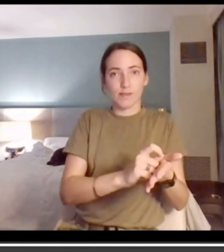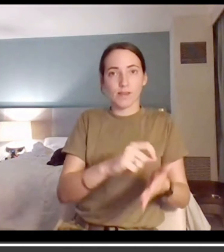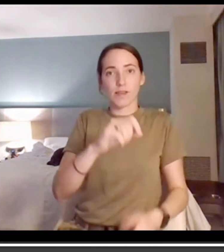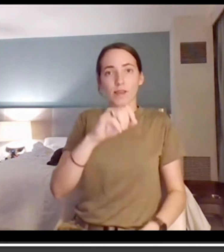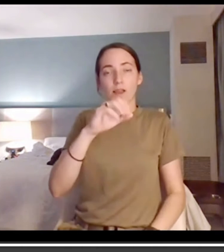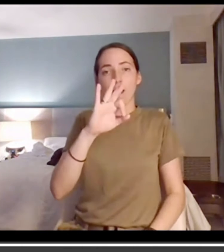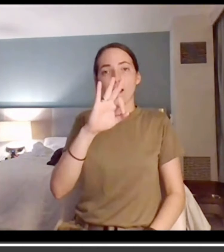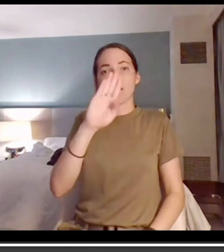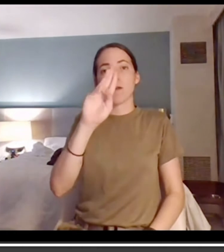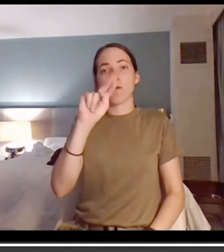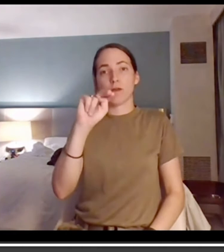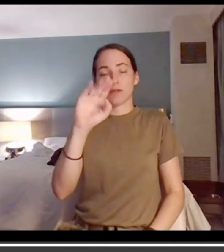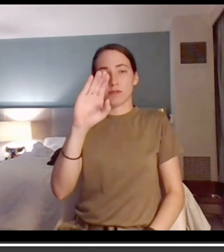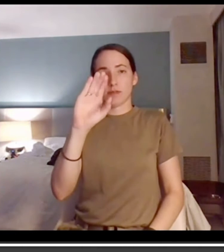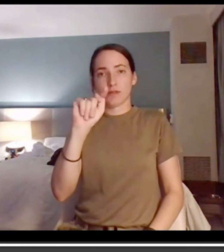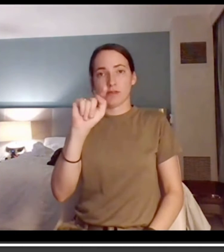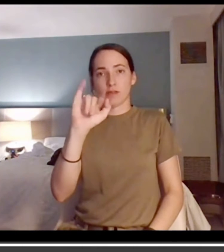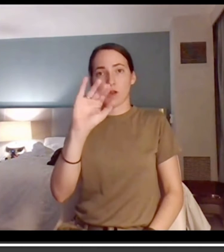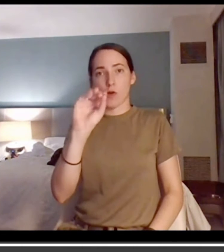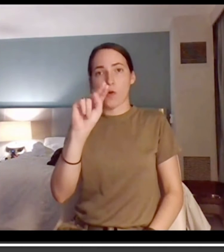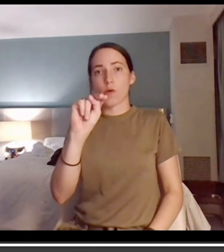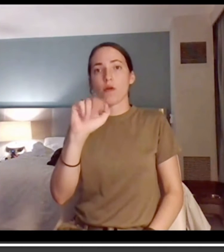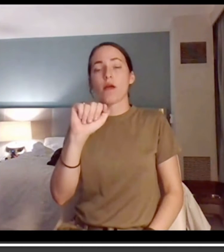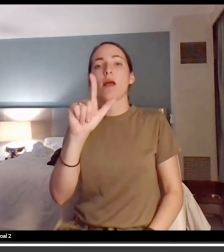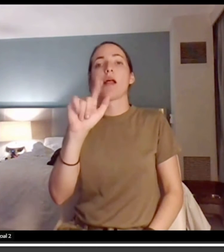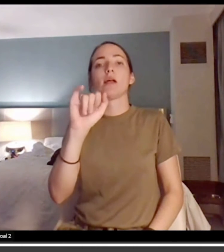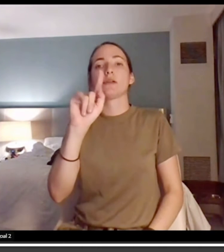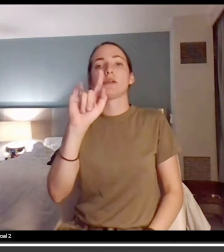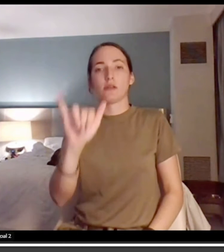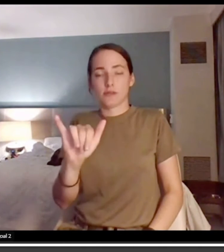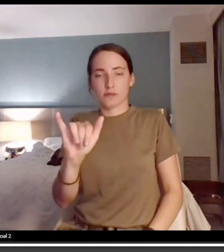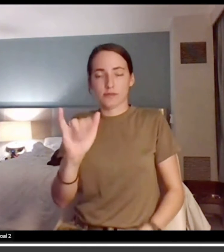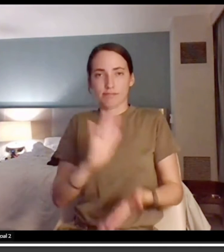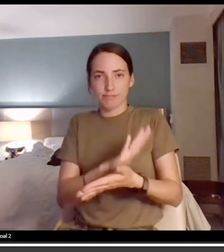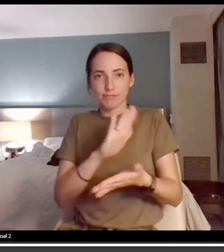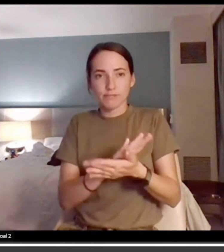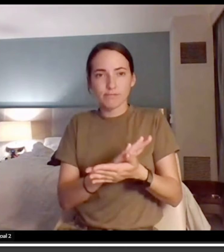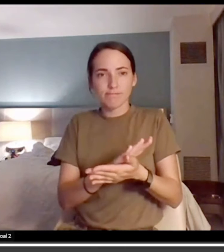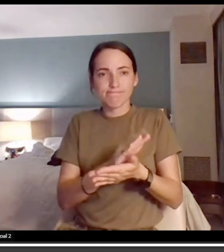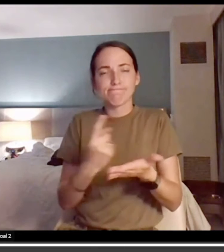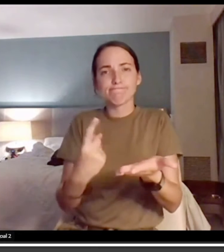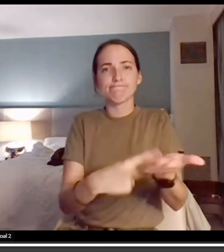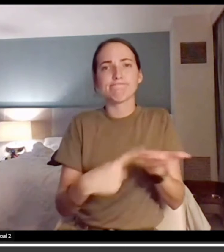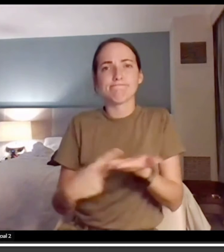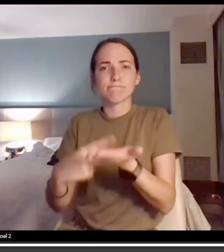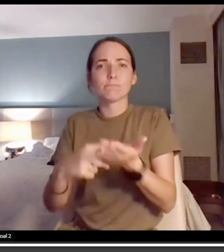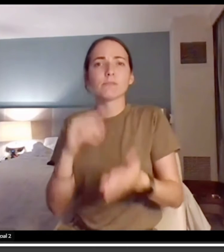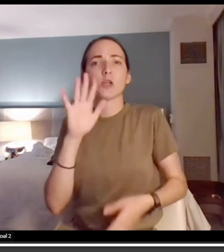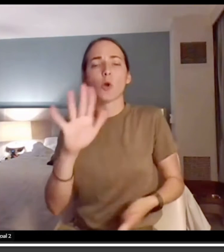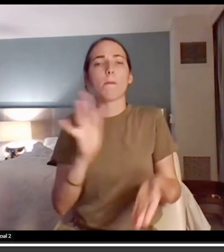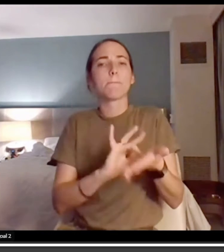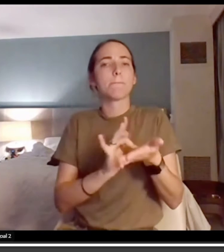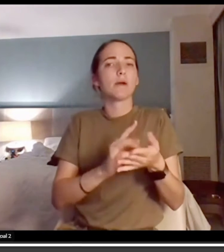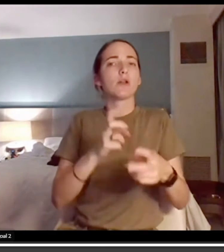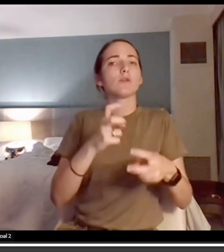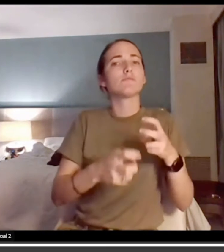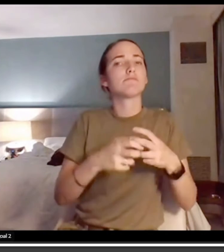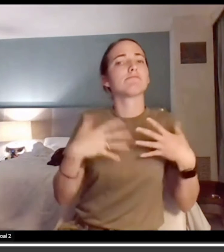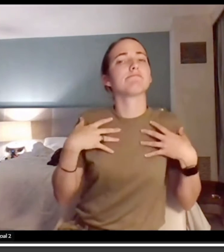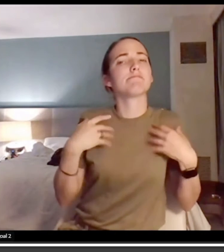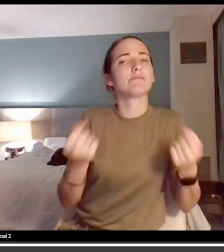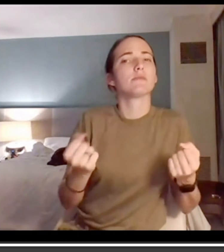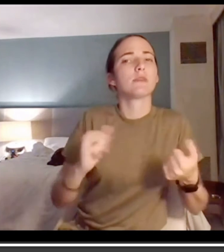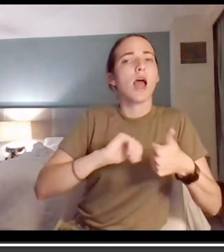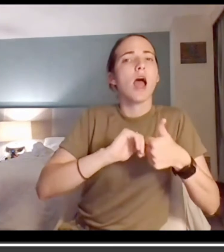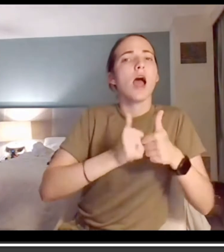complete a narrative report that addresses your limitations that arise from your medical condition in terms of how they would